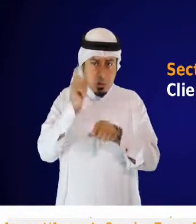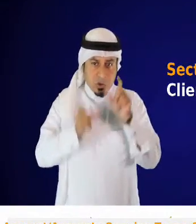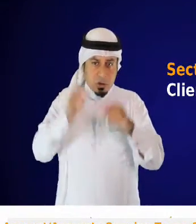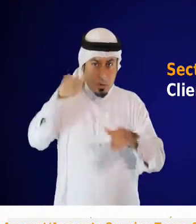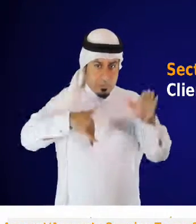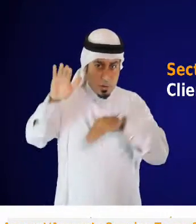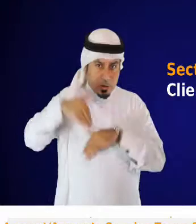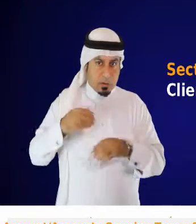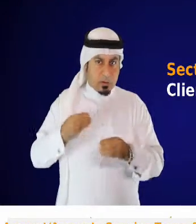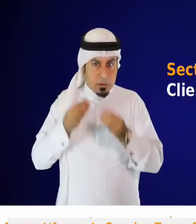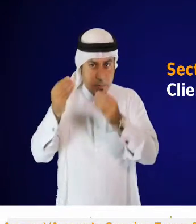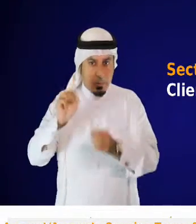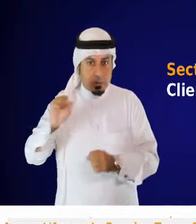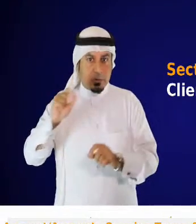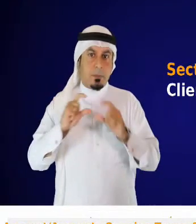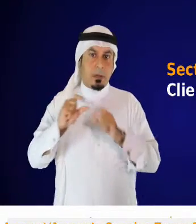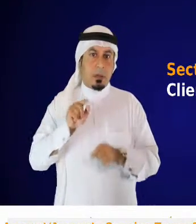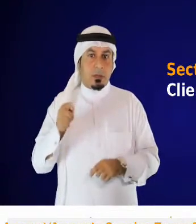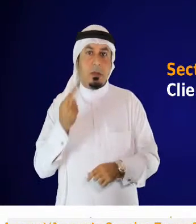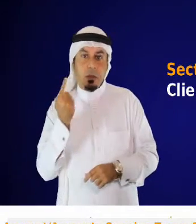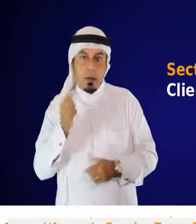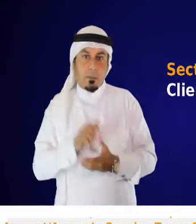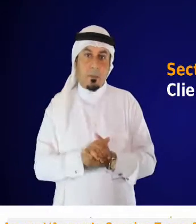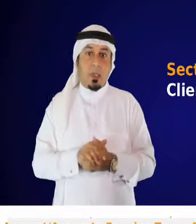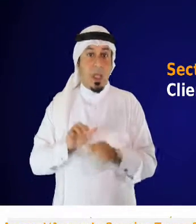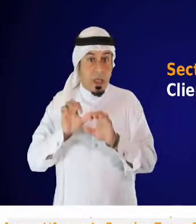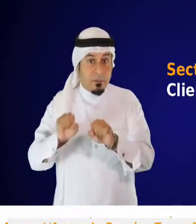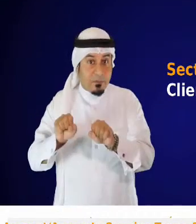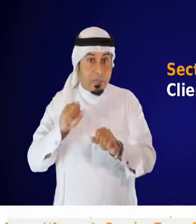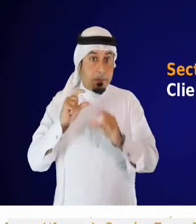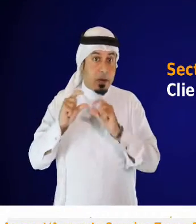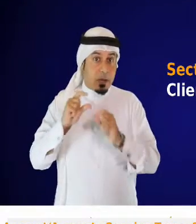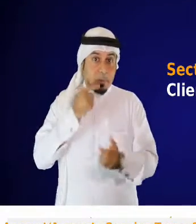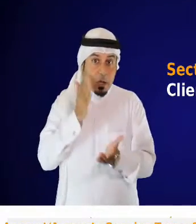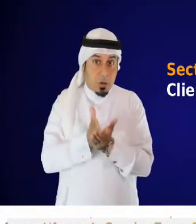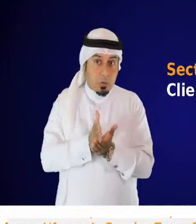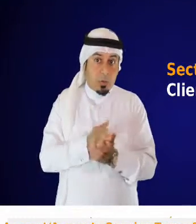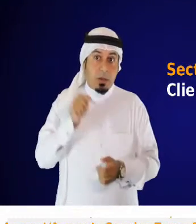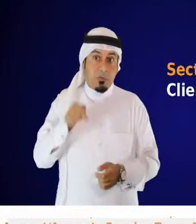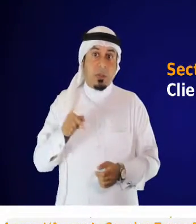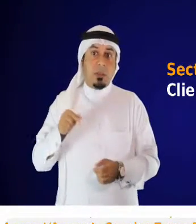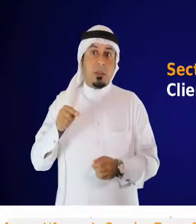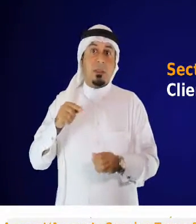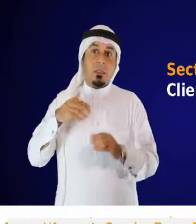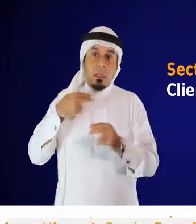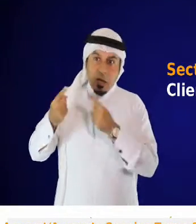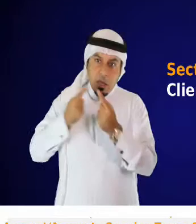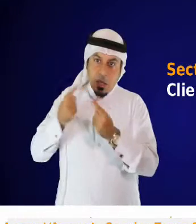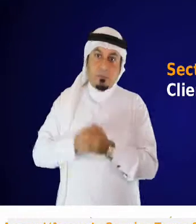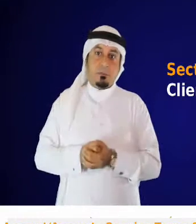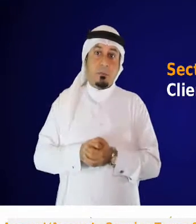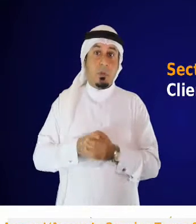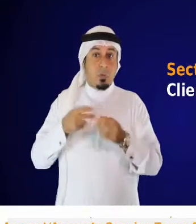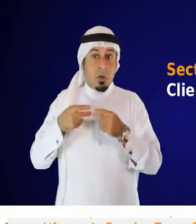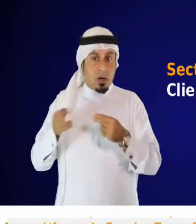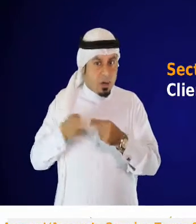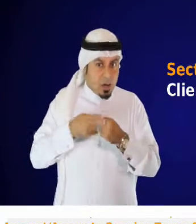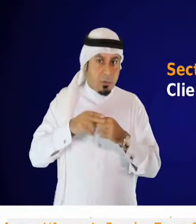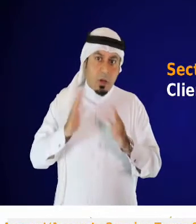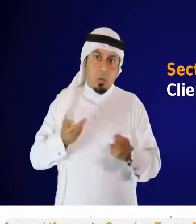bank whenever required. The bank reserves its right to suspend, cancel, or stop use of the ATM card or refuse